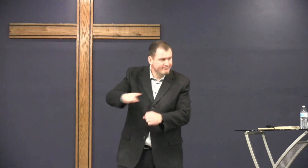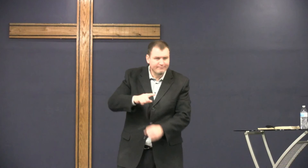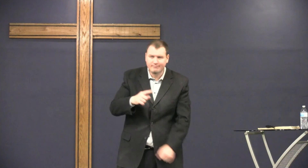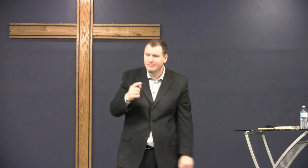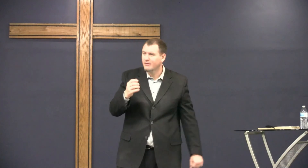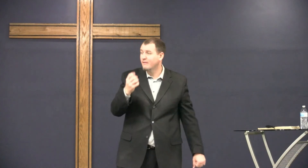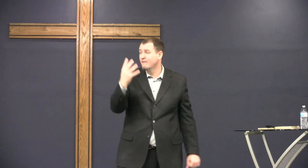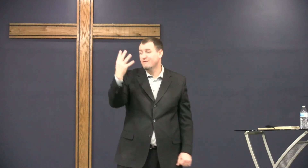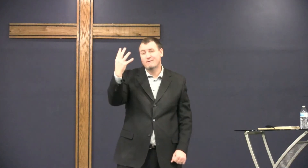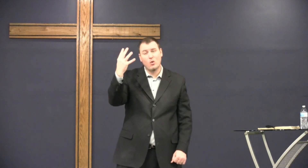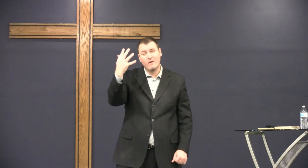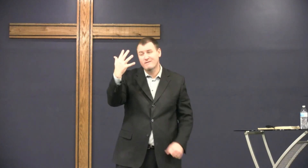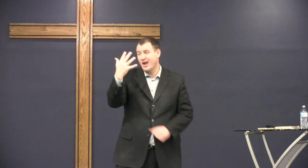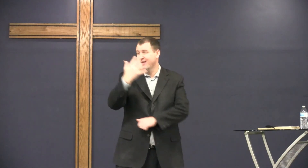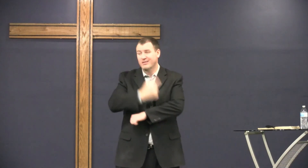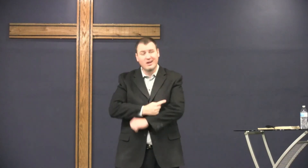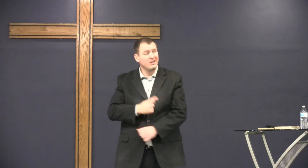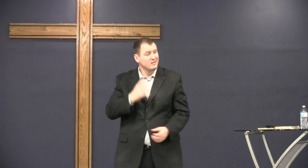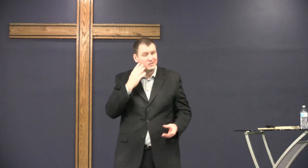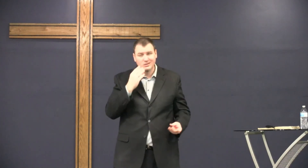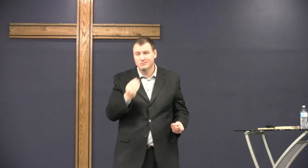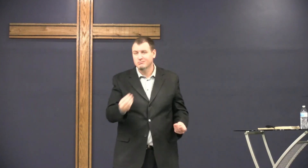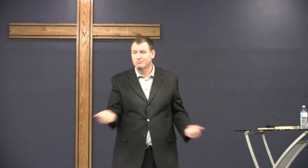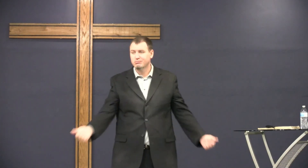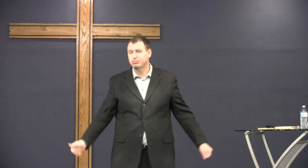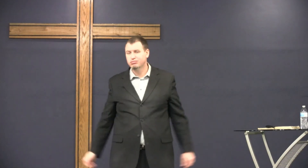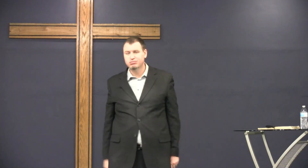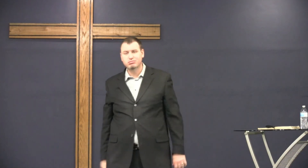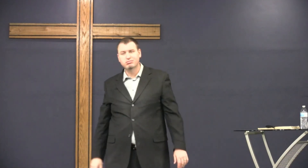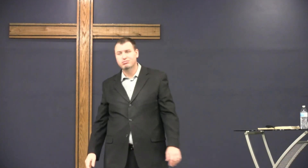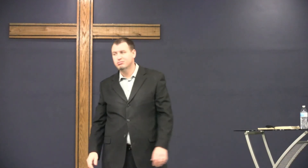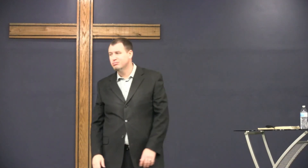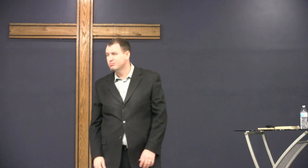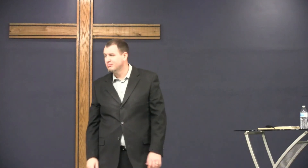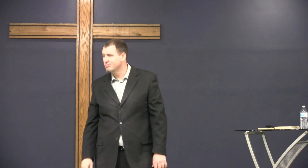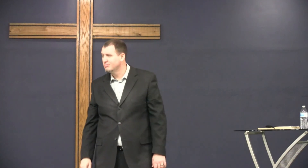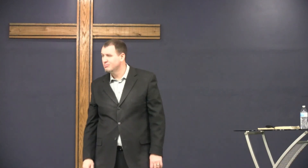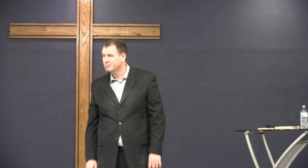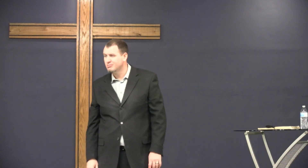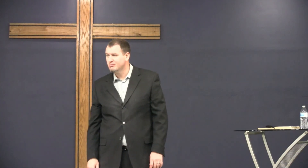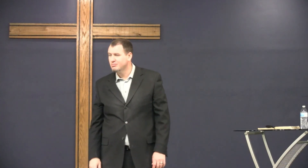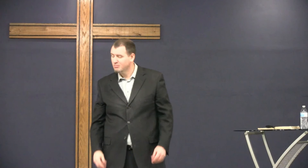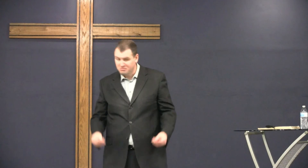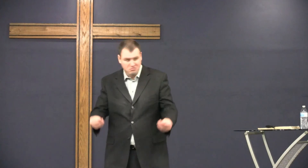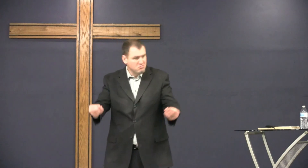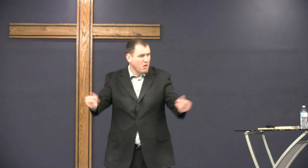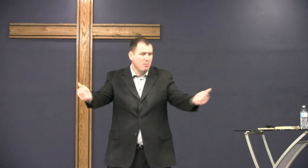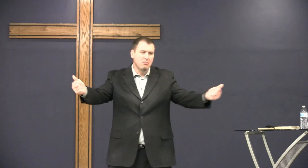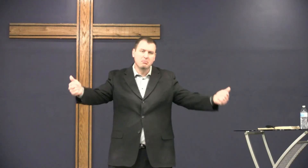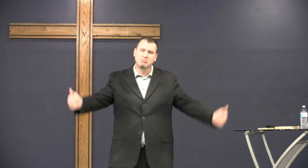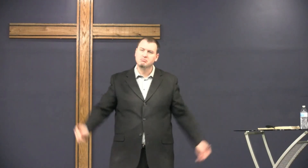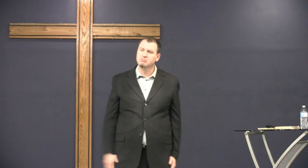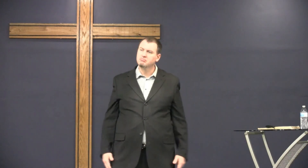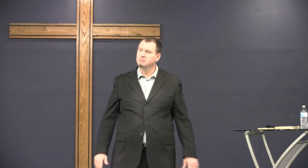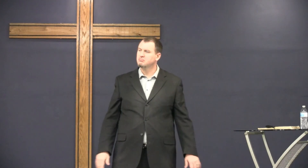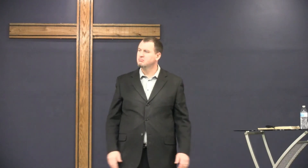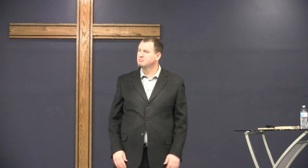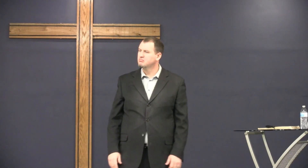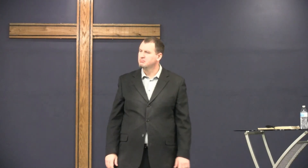those people surrounding him, that in just 4 or 5 days, very